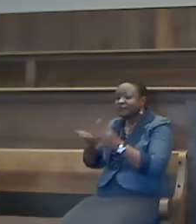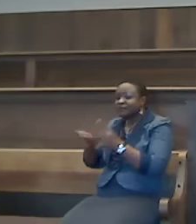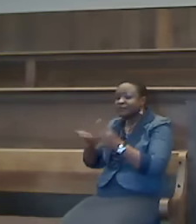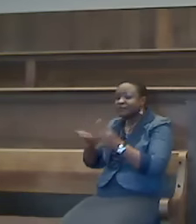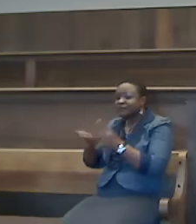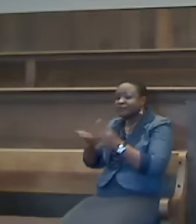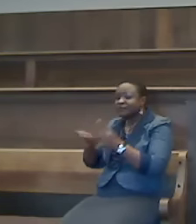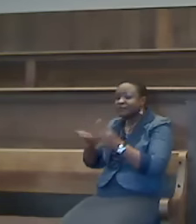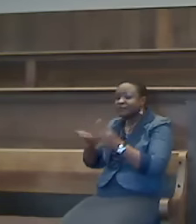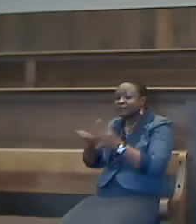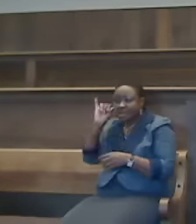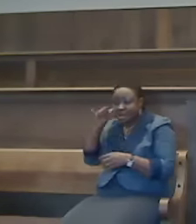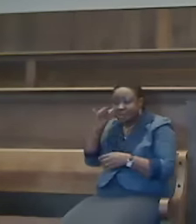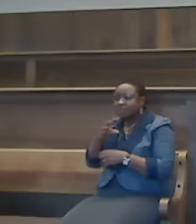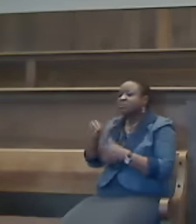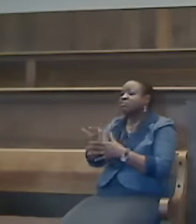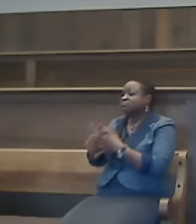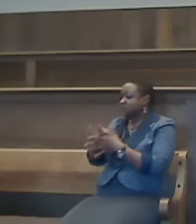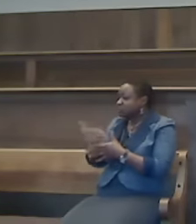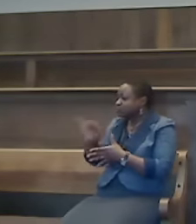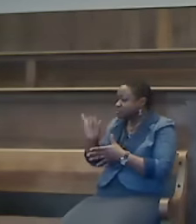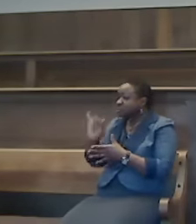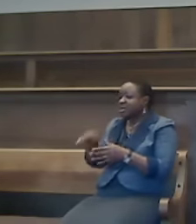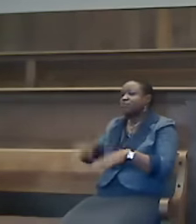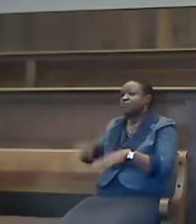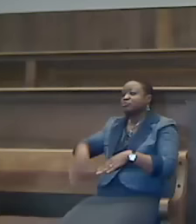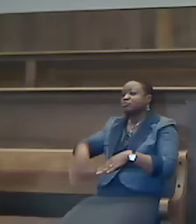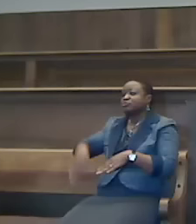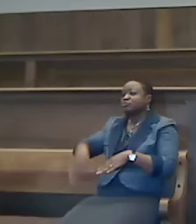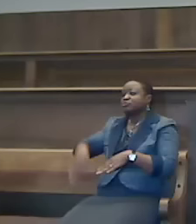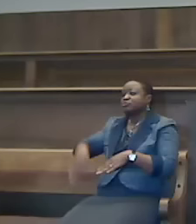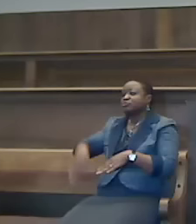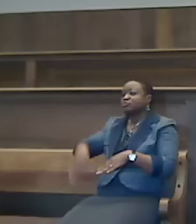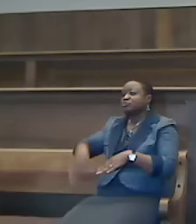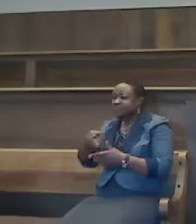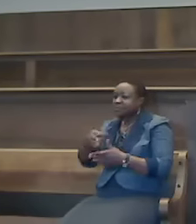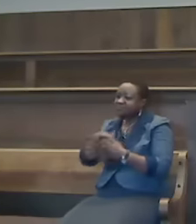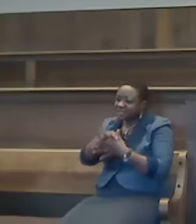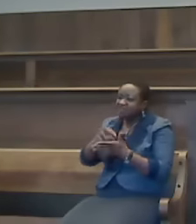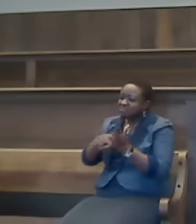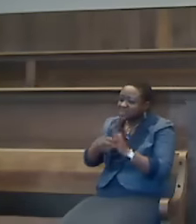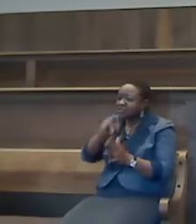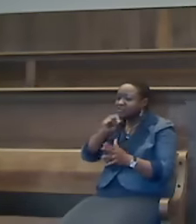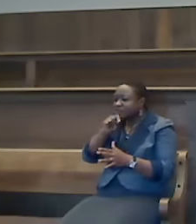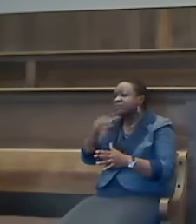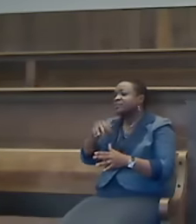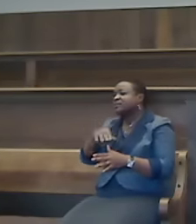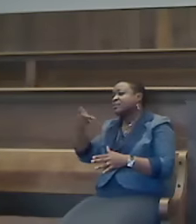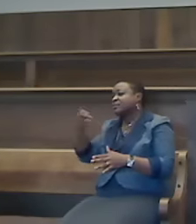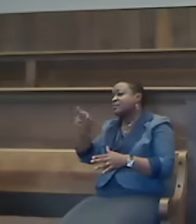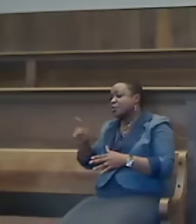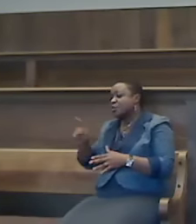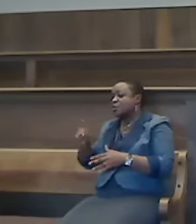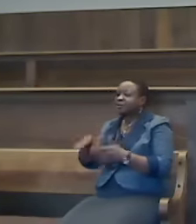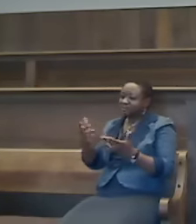cows and meat that is pasture-raised, meat, chicken, pork, beef, and so forth.